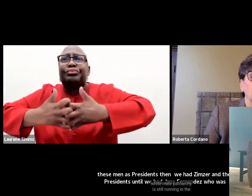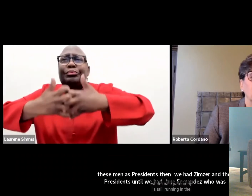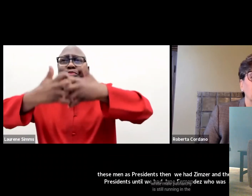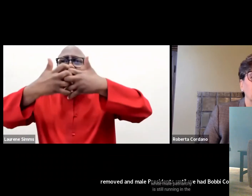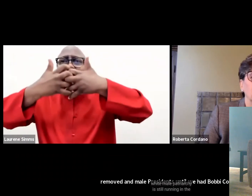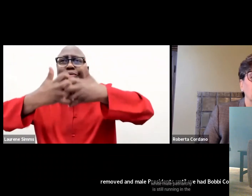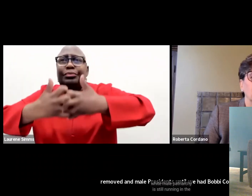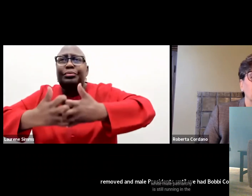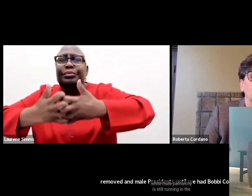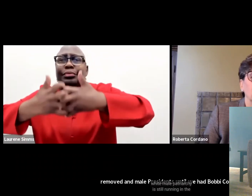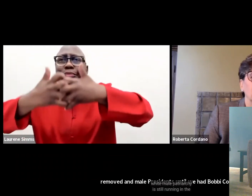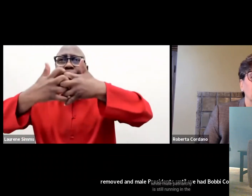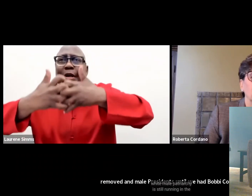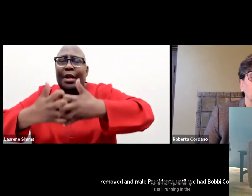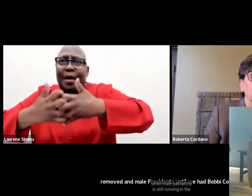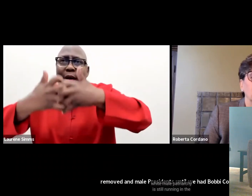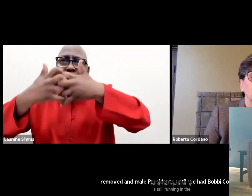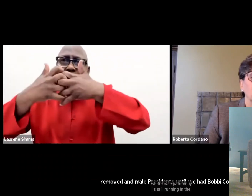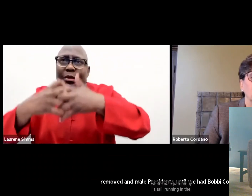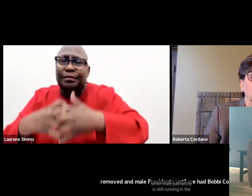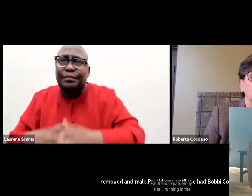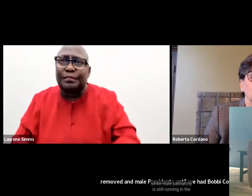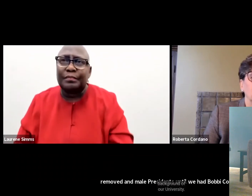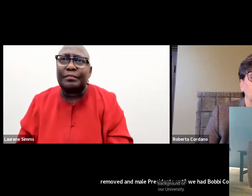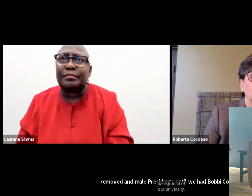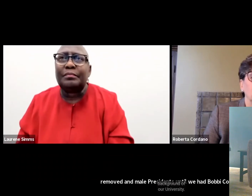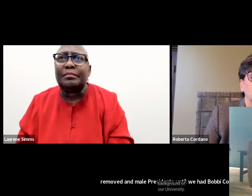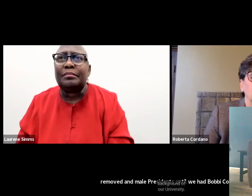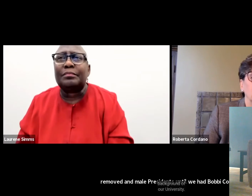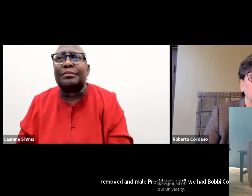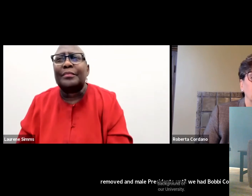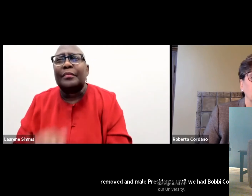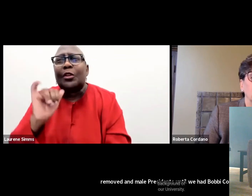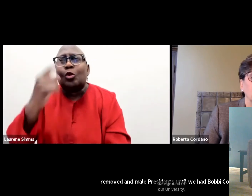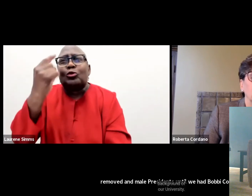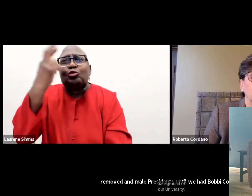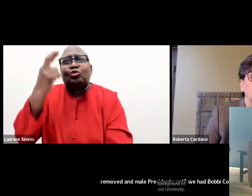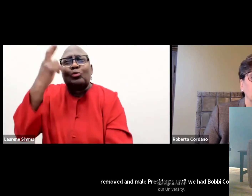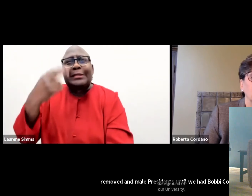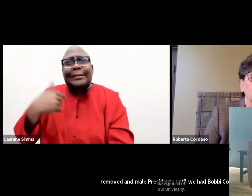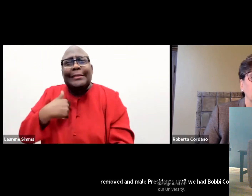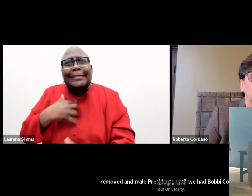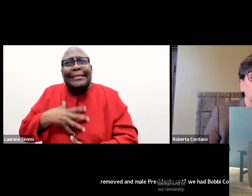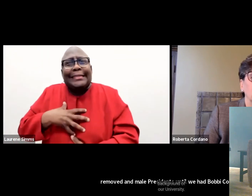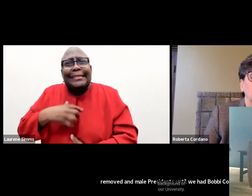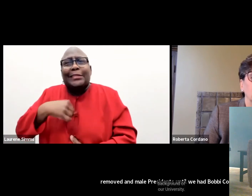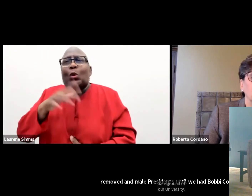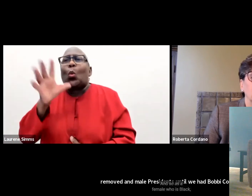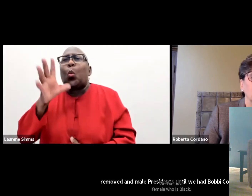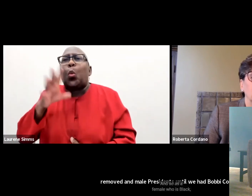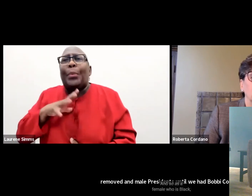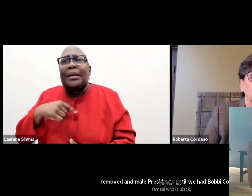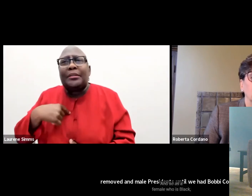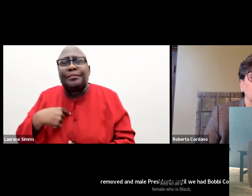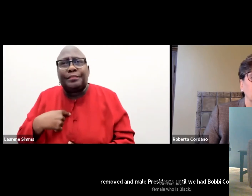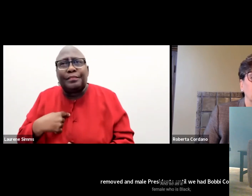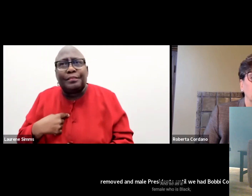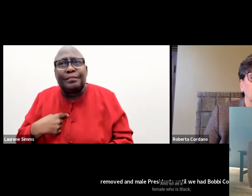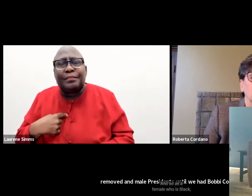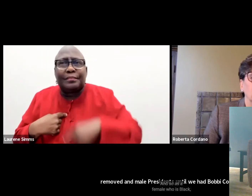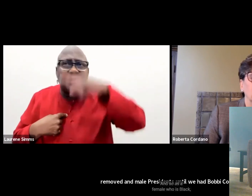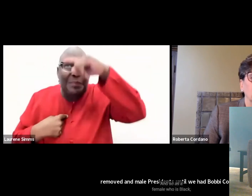And we also need to recognize the machine that we are creating in the background of our university. We need to realize